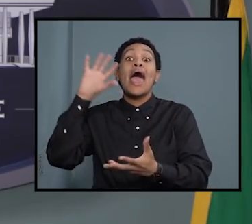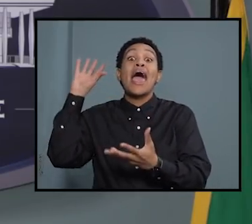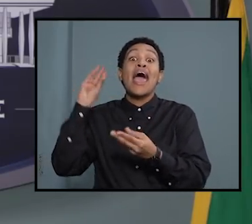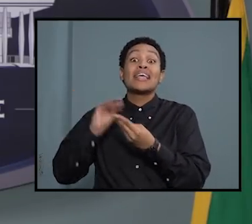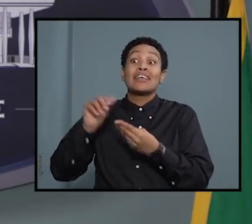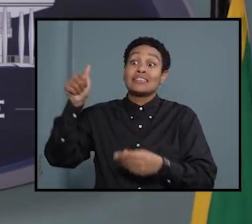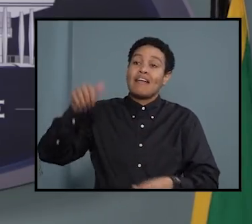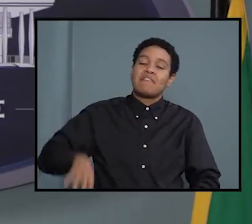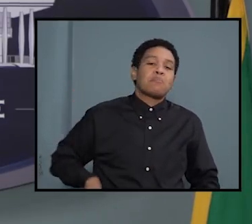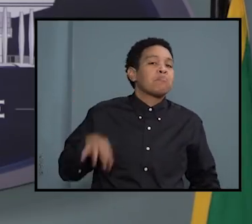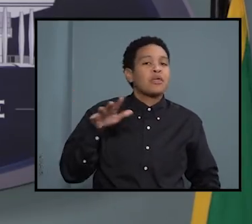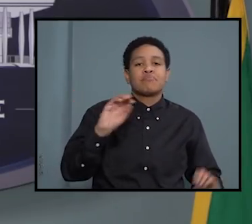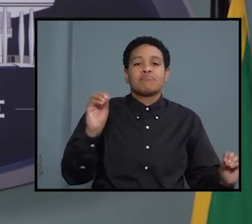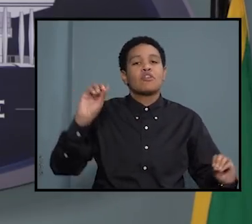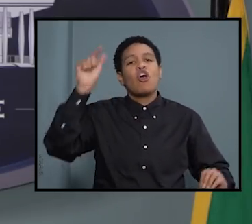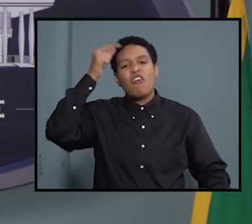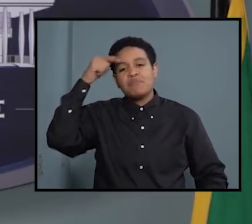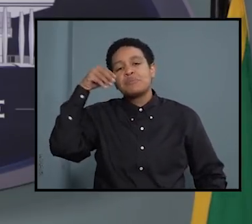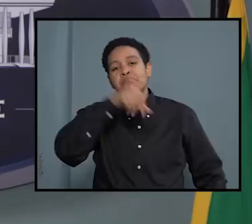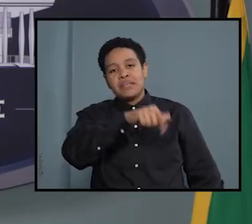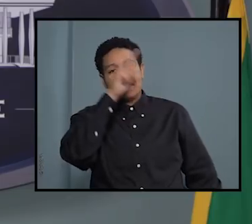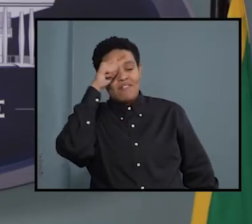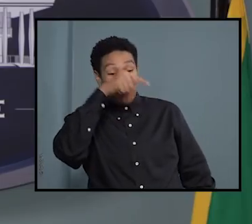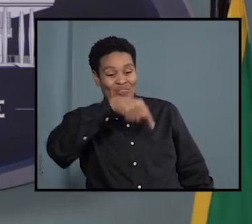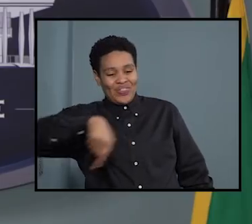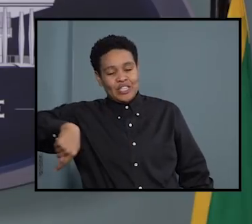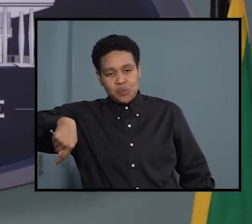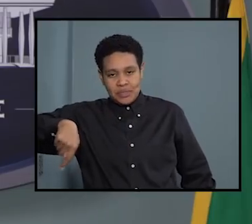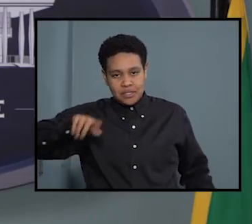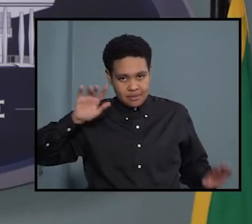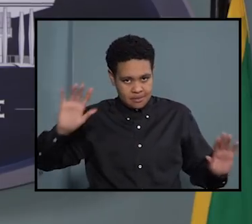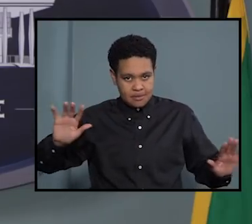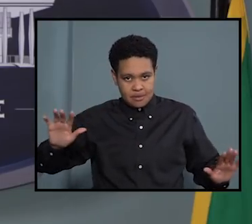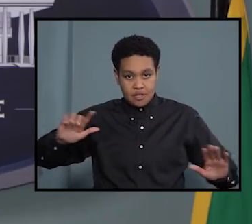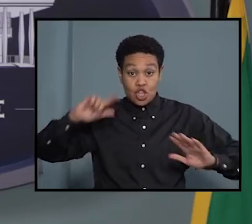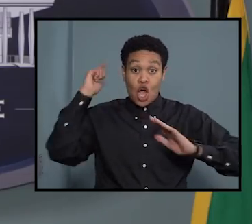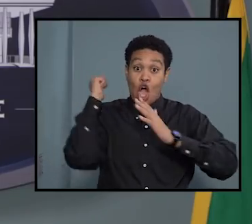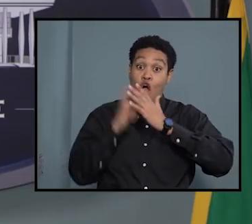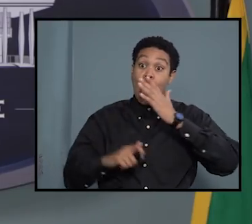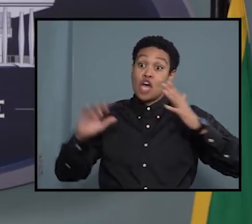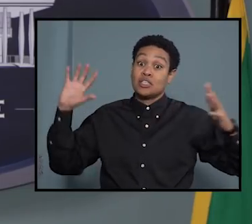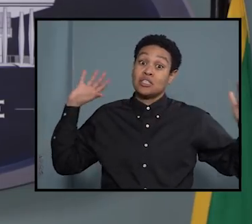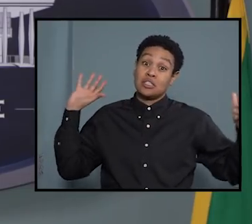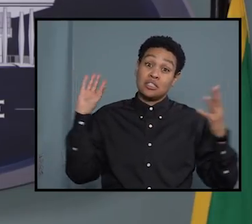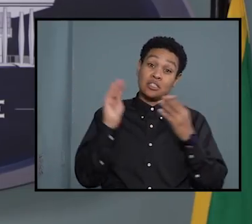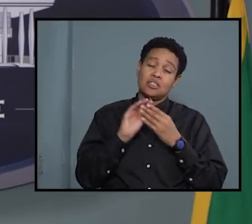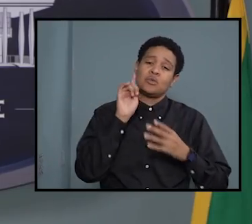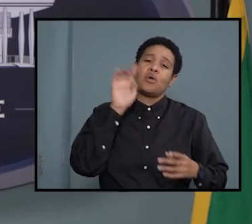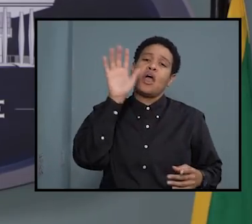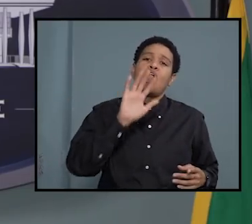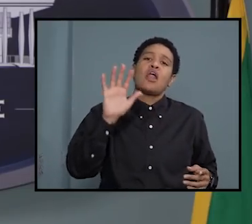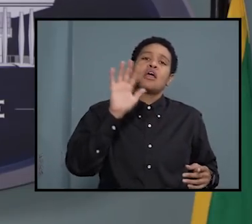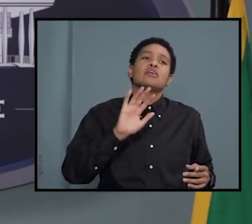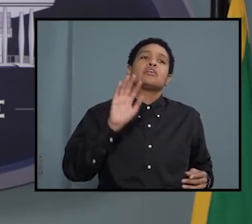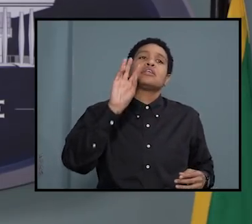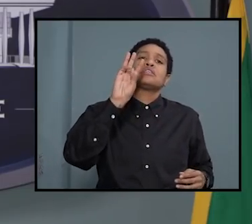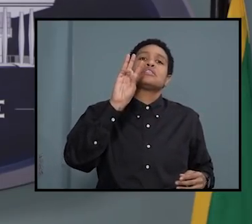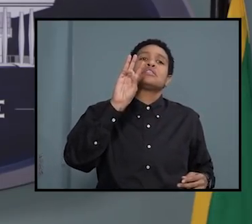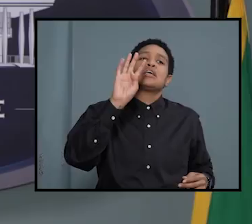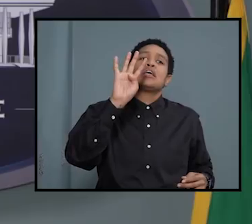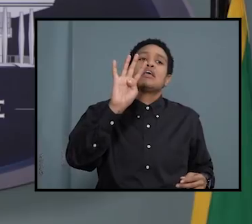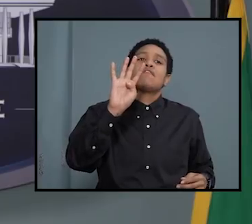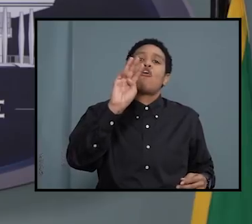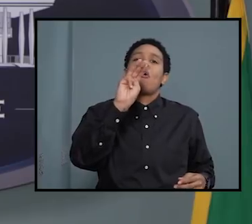entirety by the Jamaican government. The cost of this will be approximately